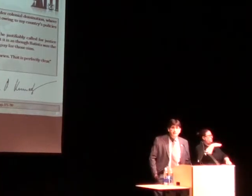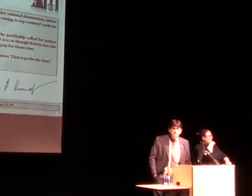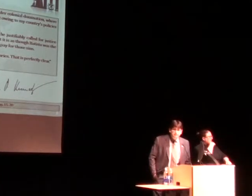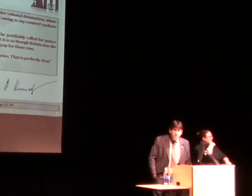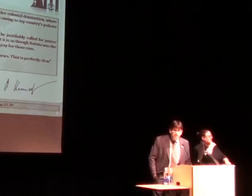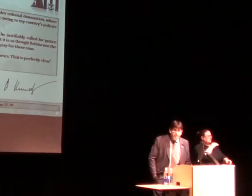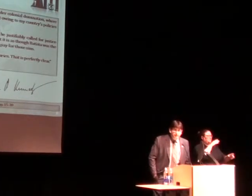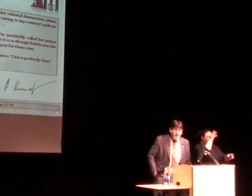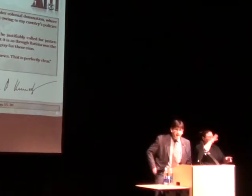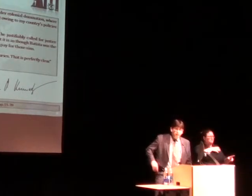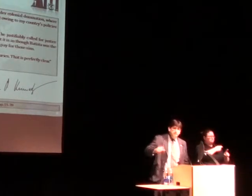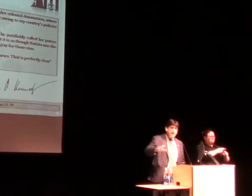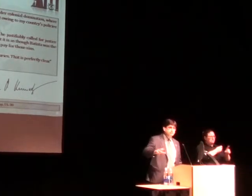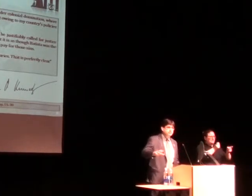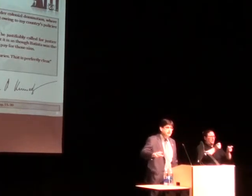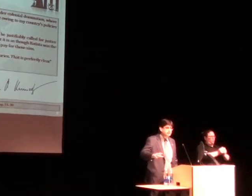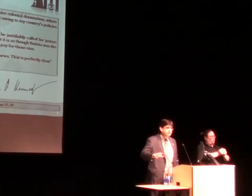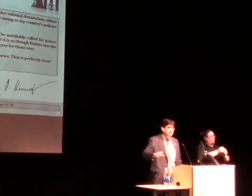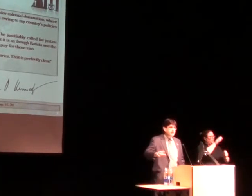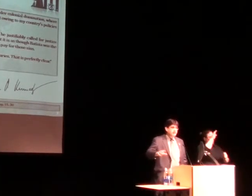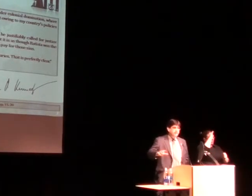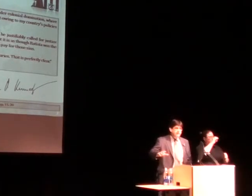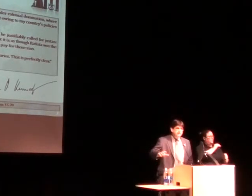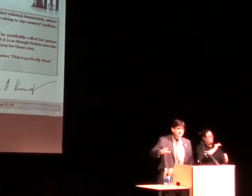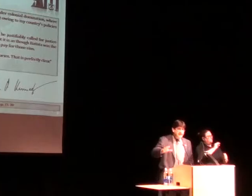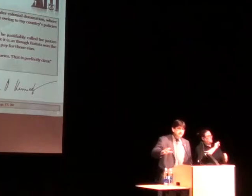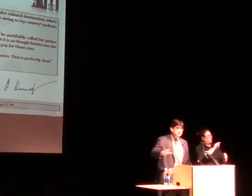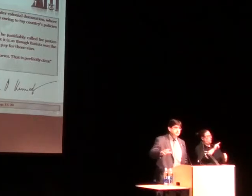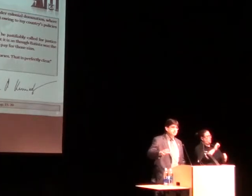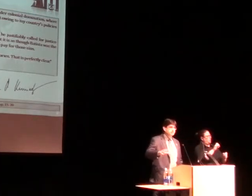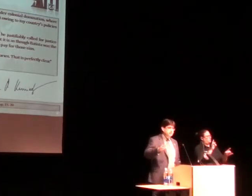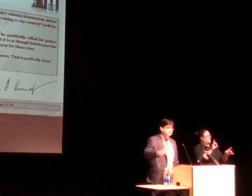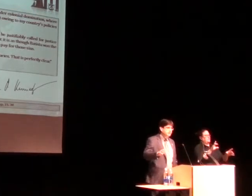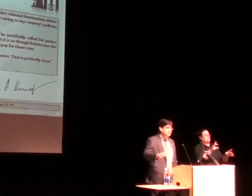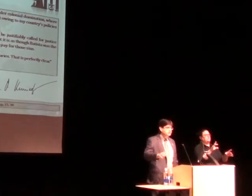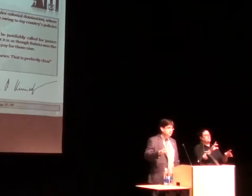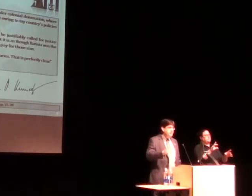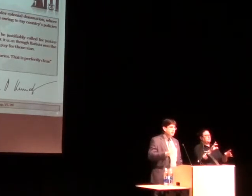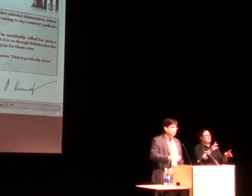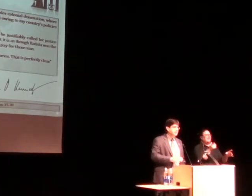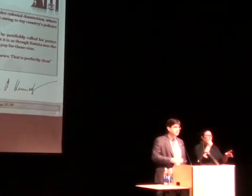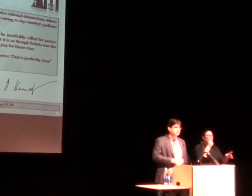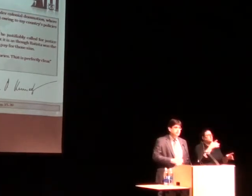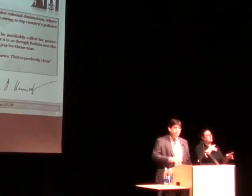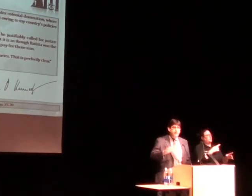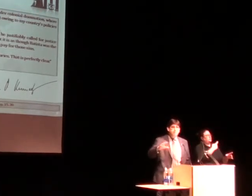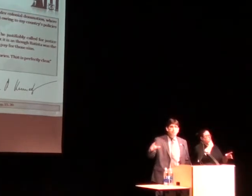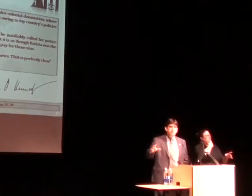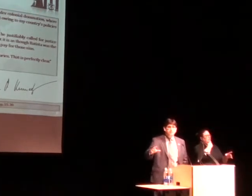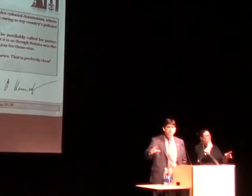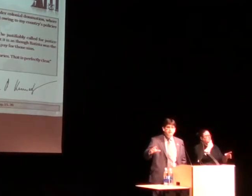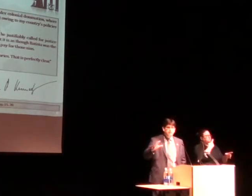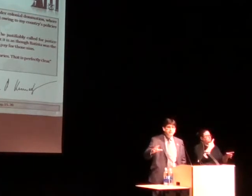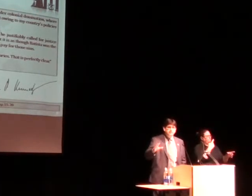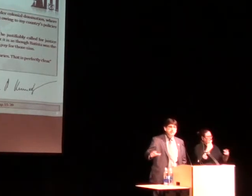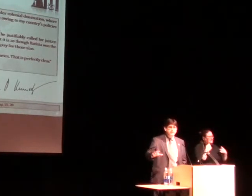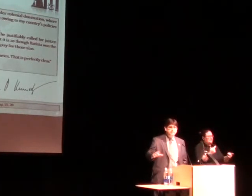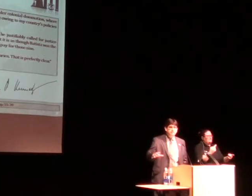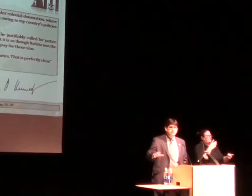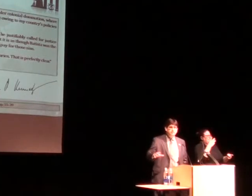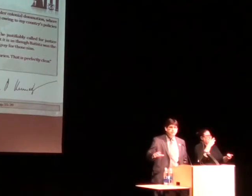Missile Crisis. And I always like to say that since to the experience of Bay of Pigs, we avoid a